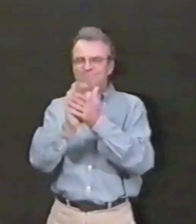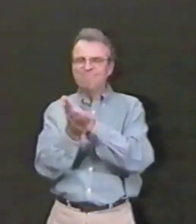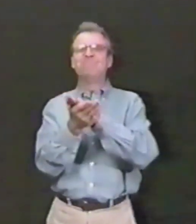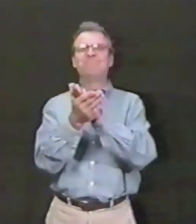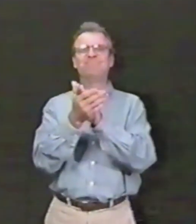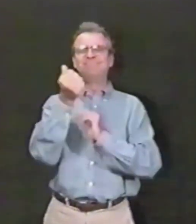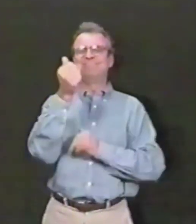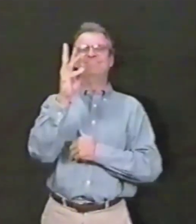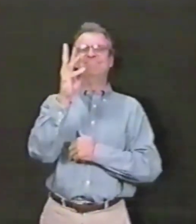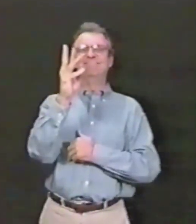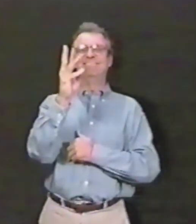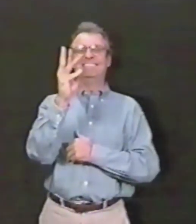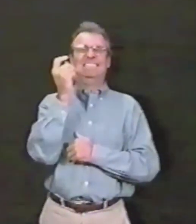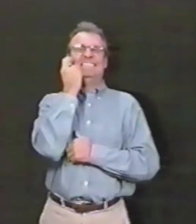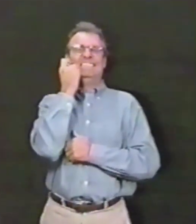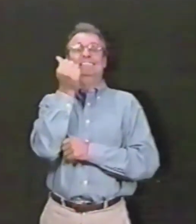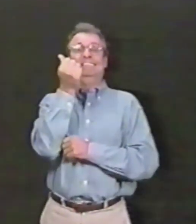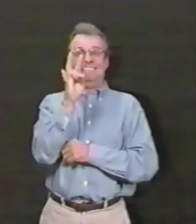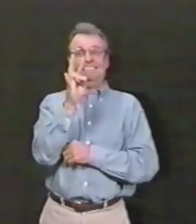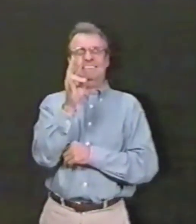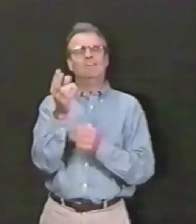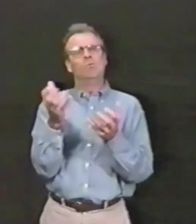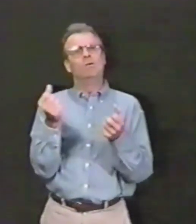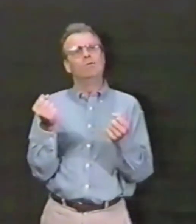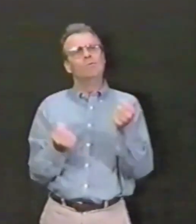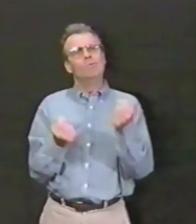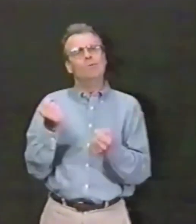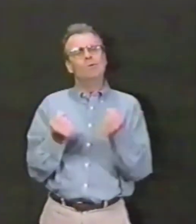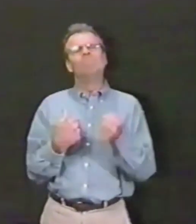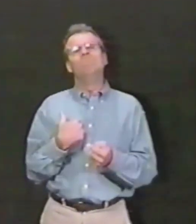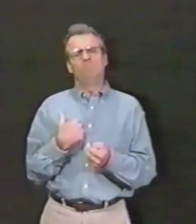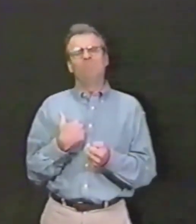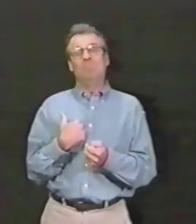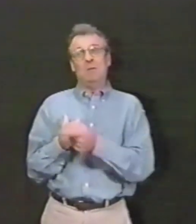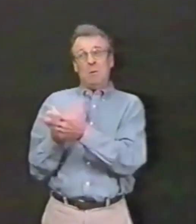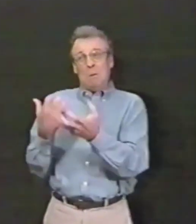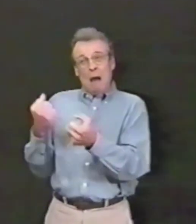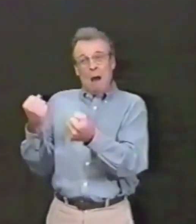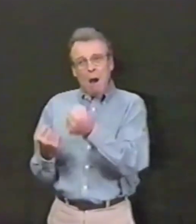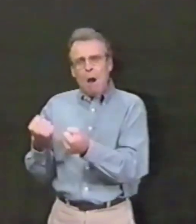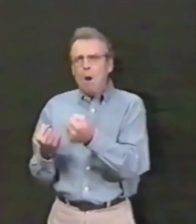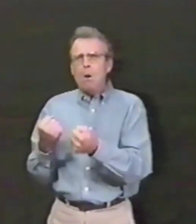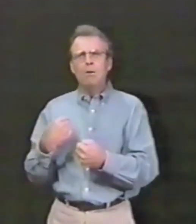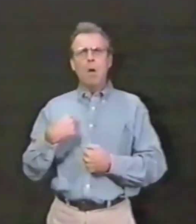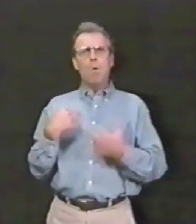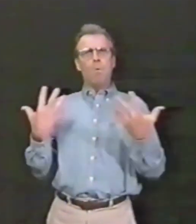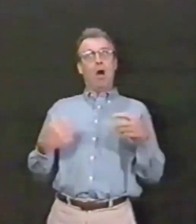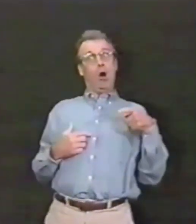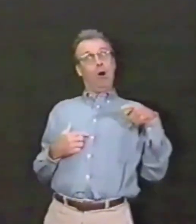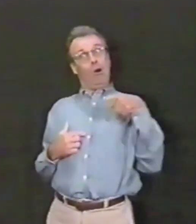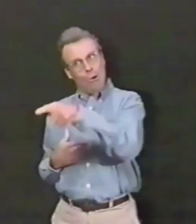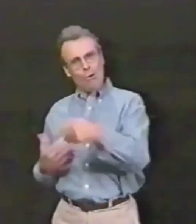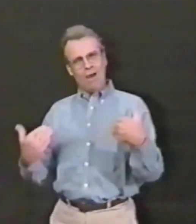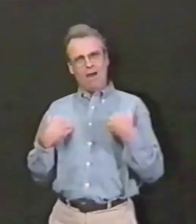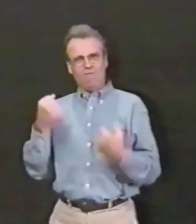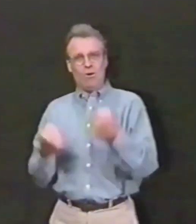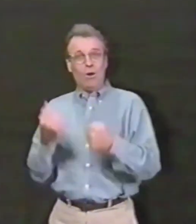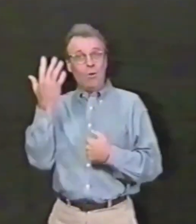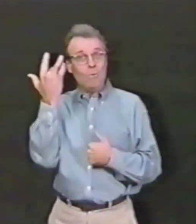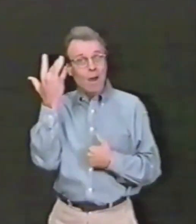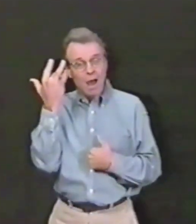and I have 2 twins, Melissa and Mindy, but my oldest daughter recently turned 17, which means she can